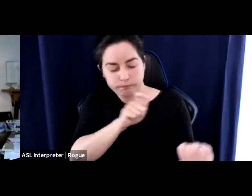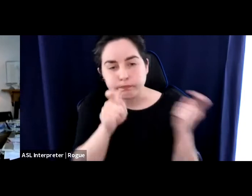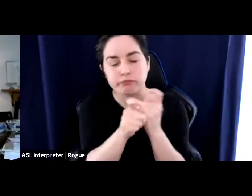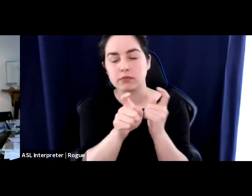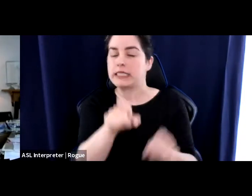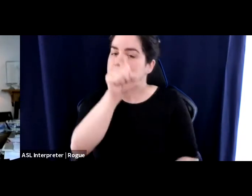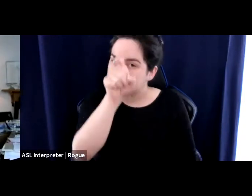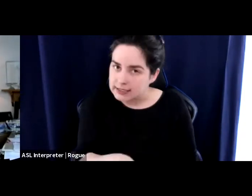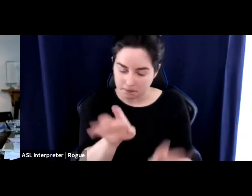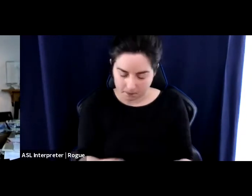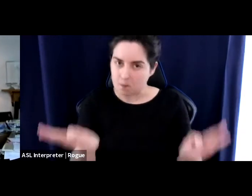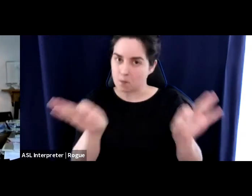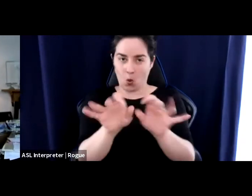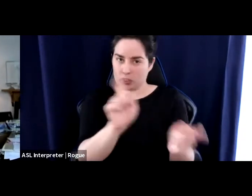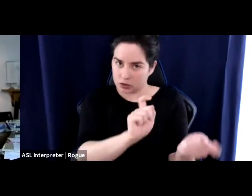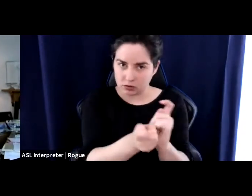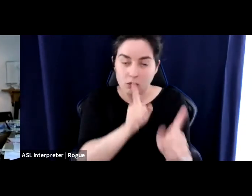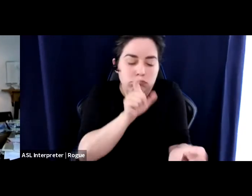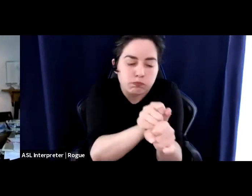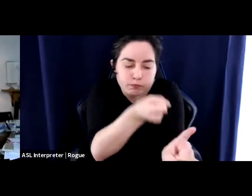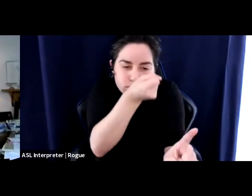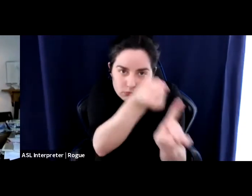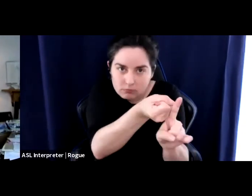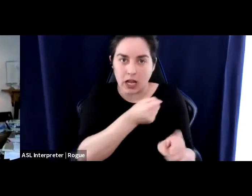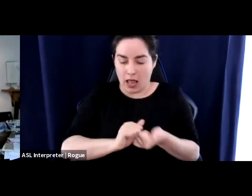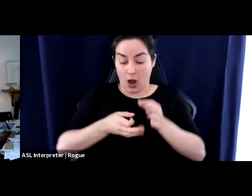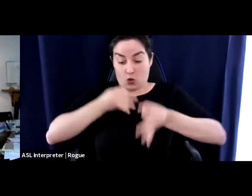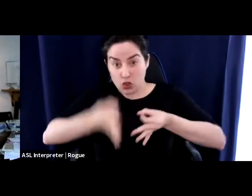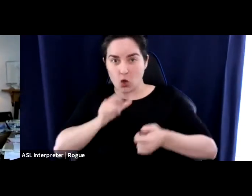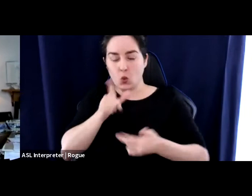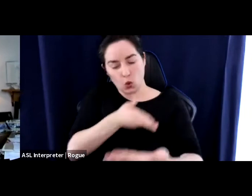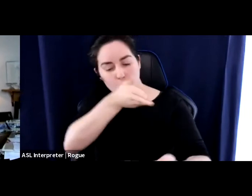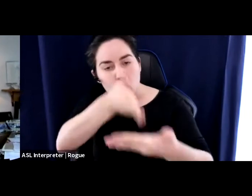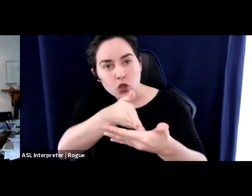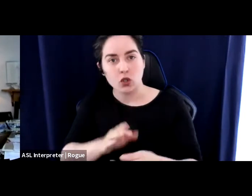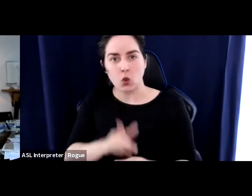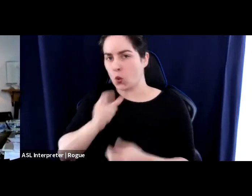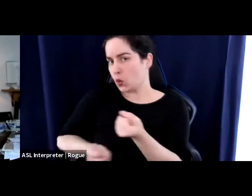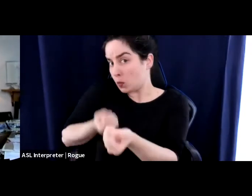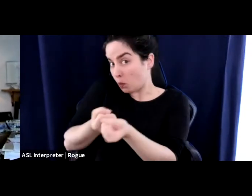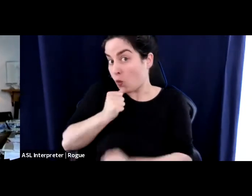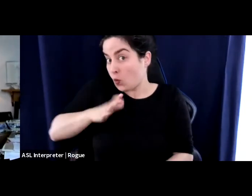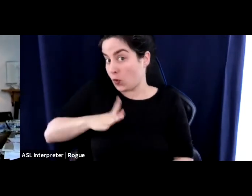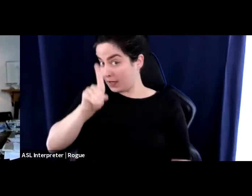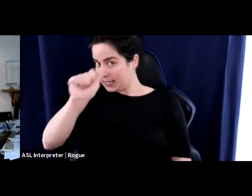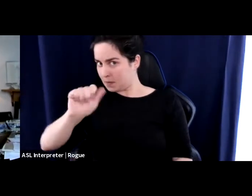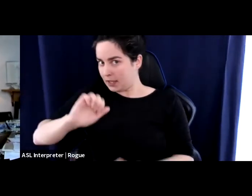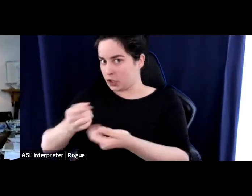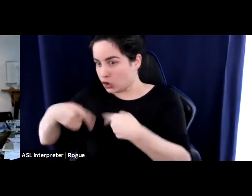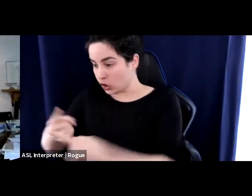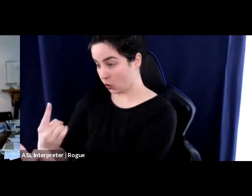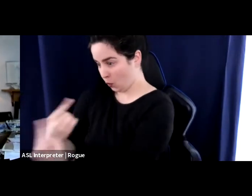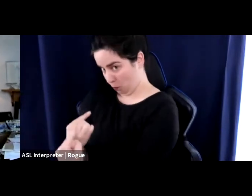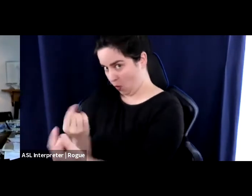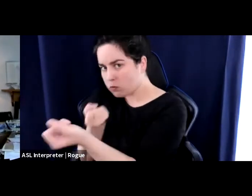in the way that judges, prosecutors, and those who actually support women with disabilities who report a crime are supported.